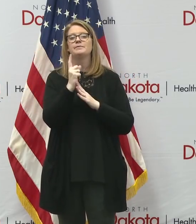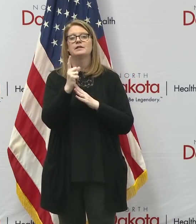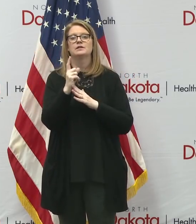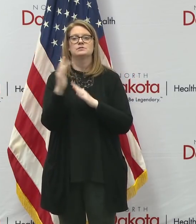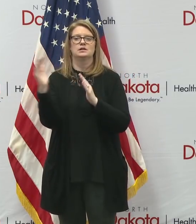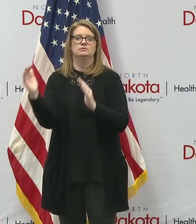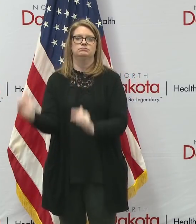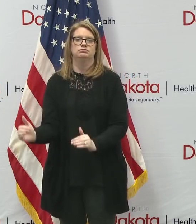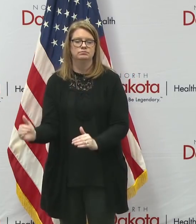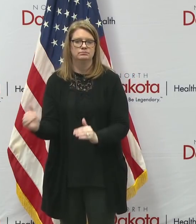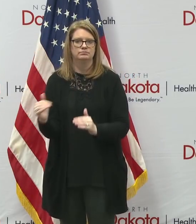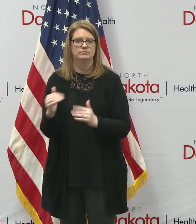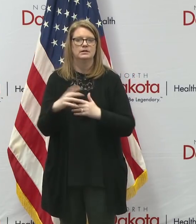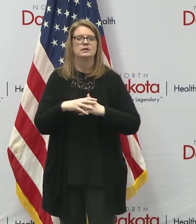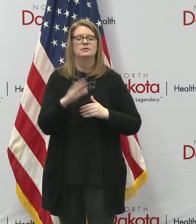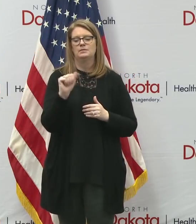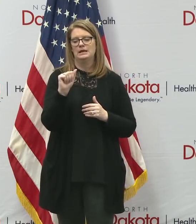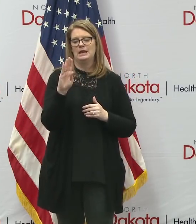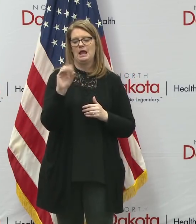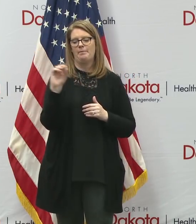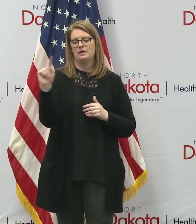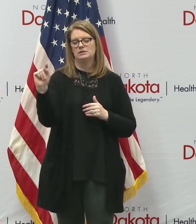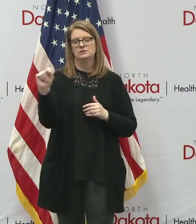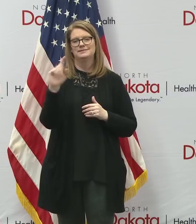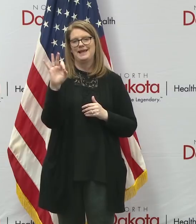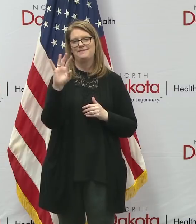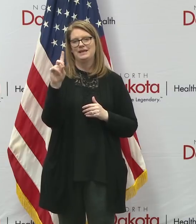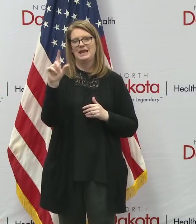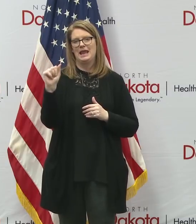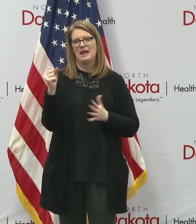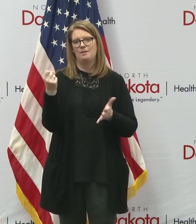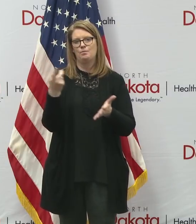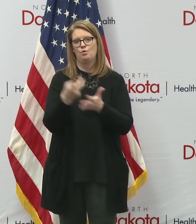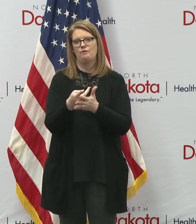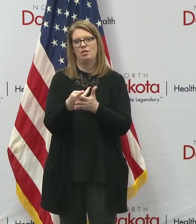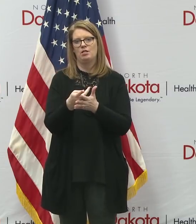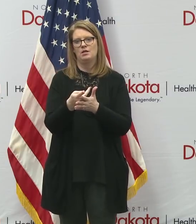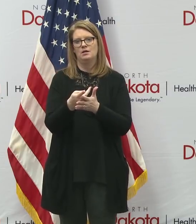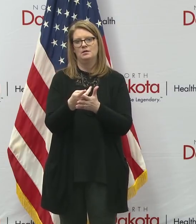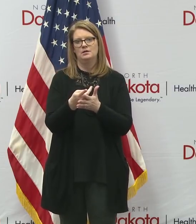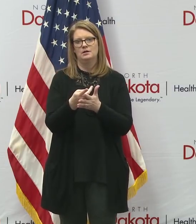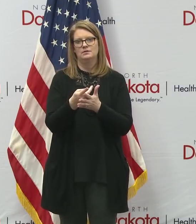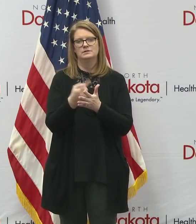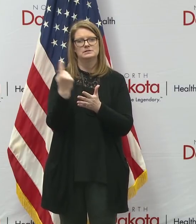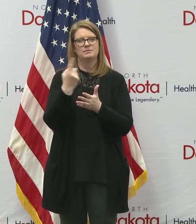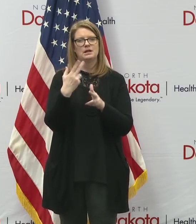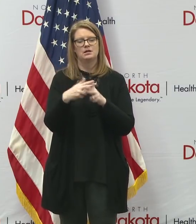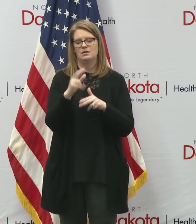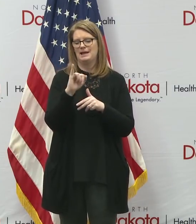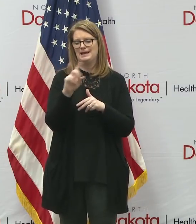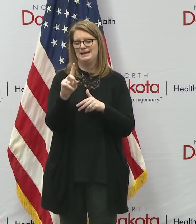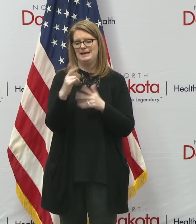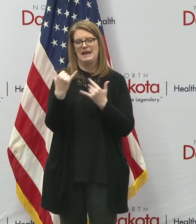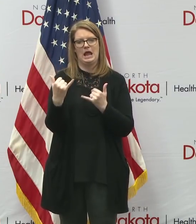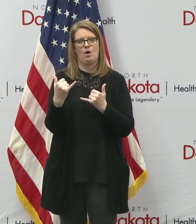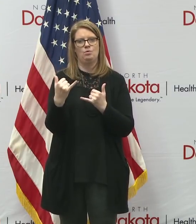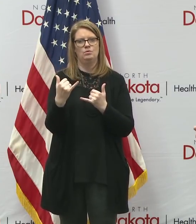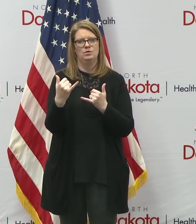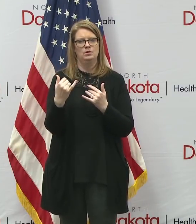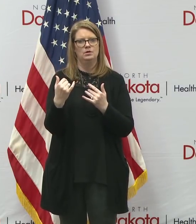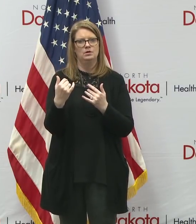Abbott announced yesterday that they had FDA approval of a device called ID Now, which